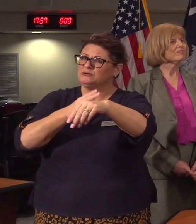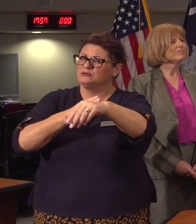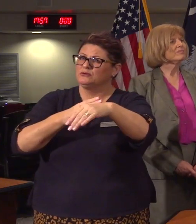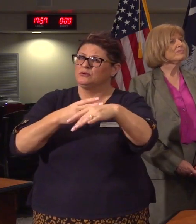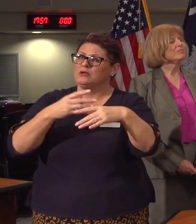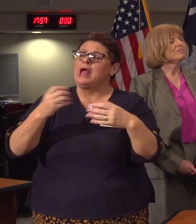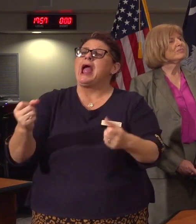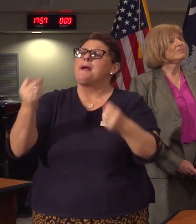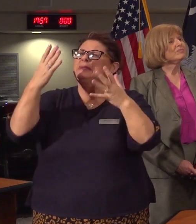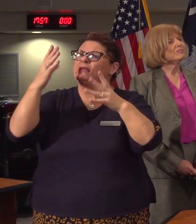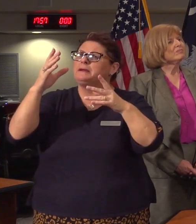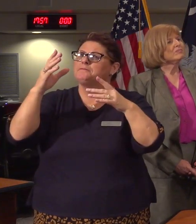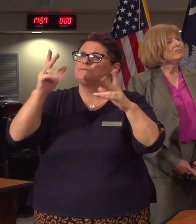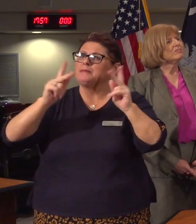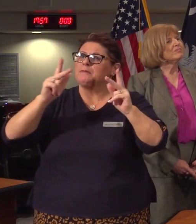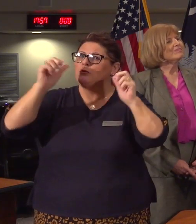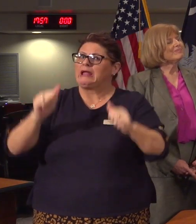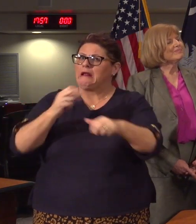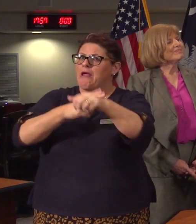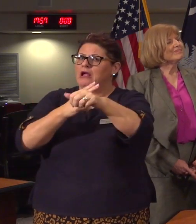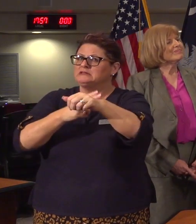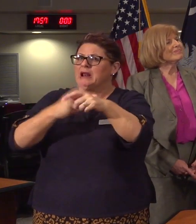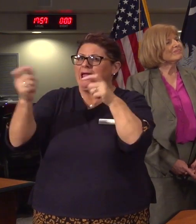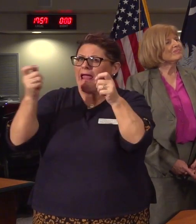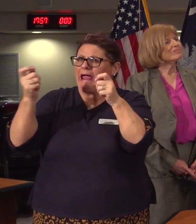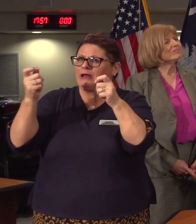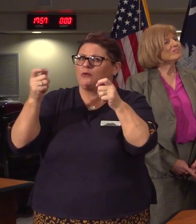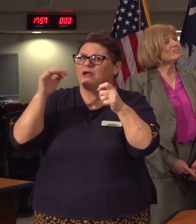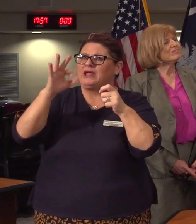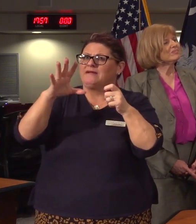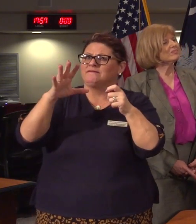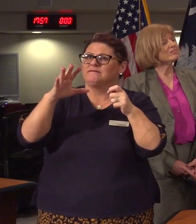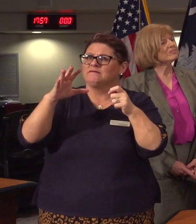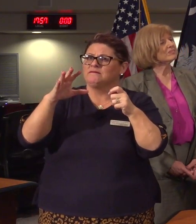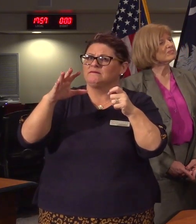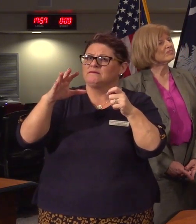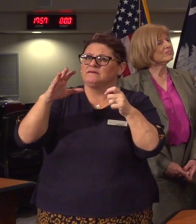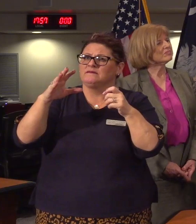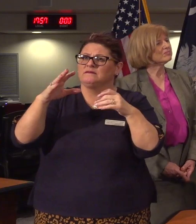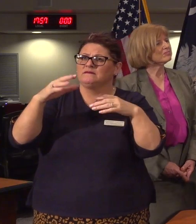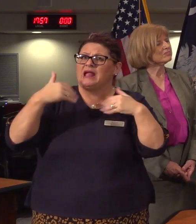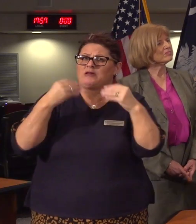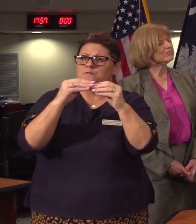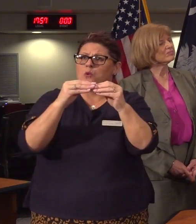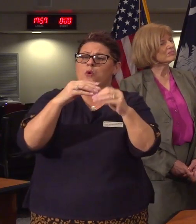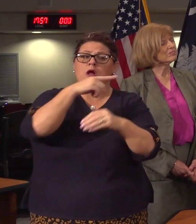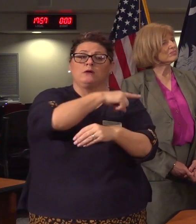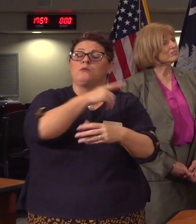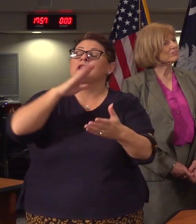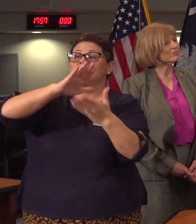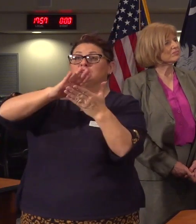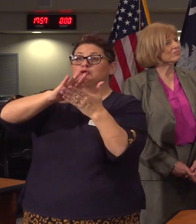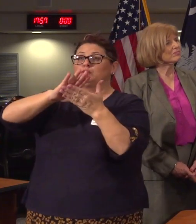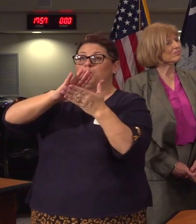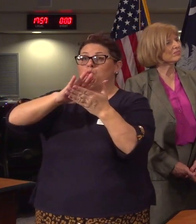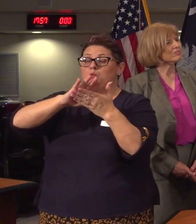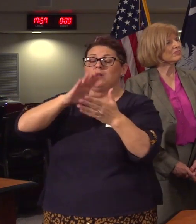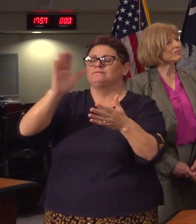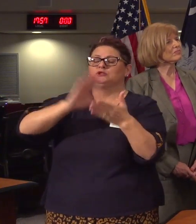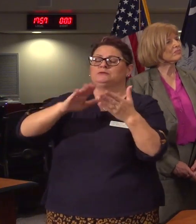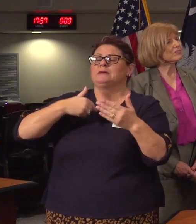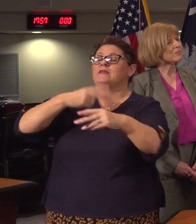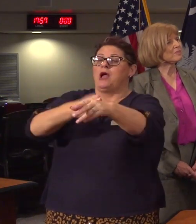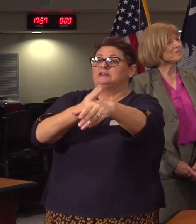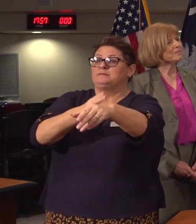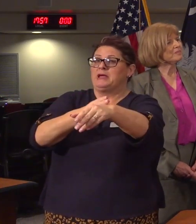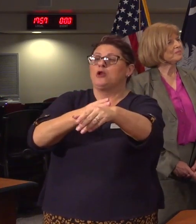how many cases we can handle in the hospital? The bed capacity is monitored, and the Hospital Association can help with that information